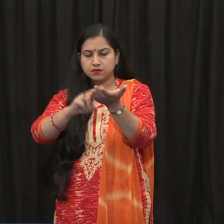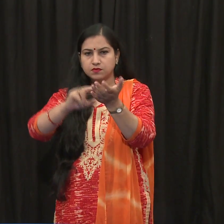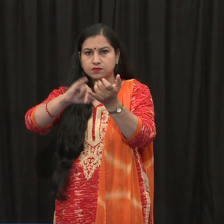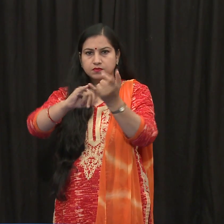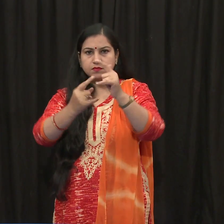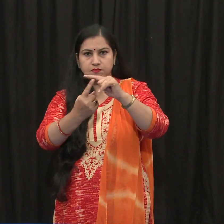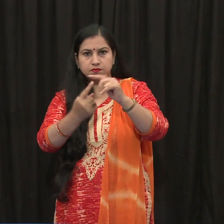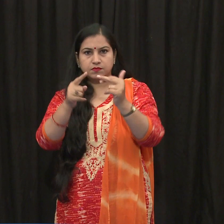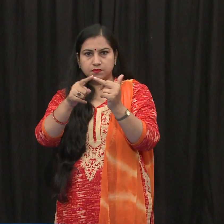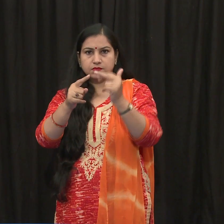India.